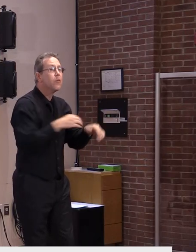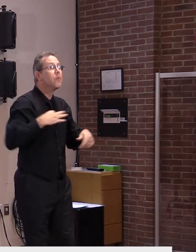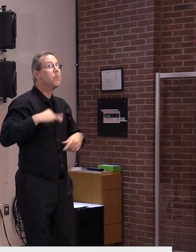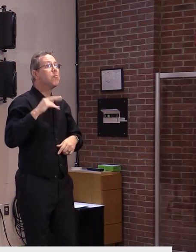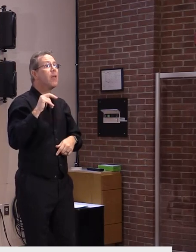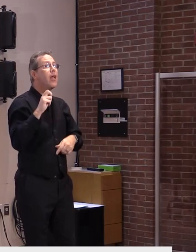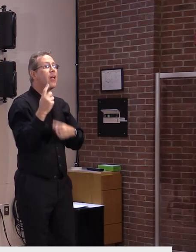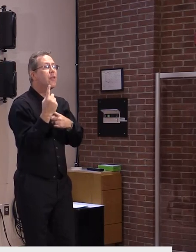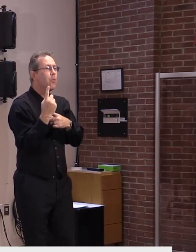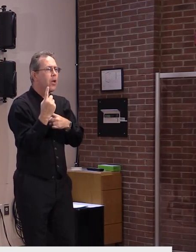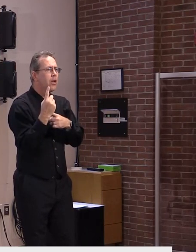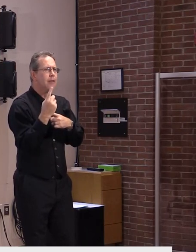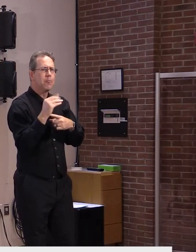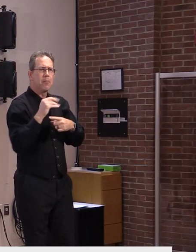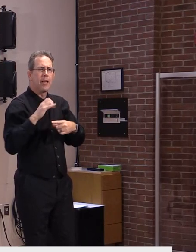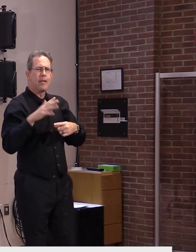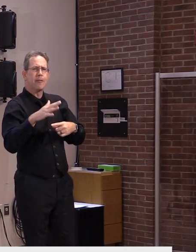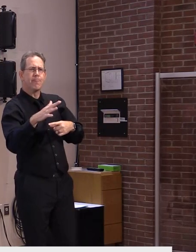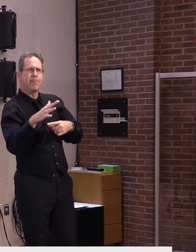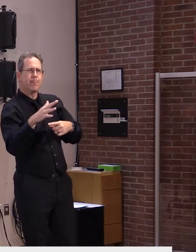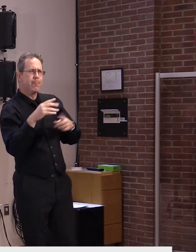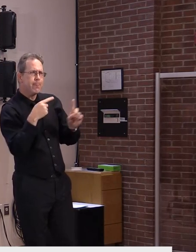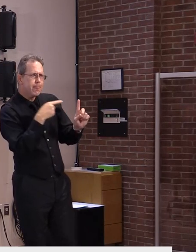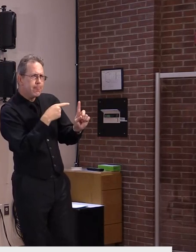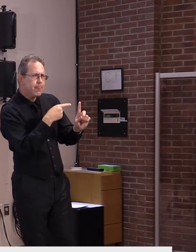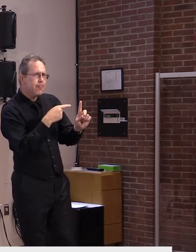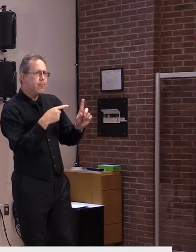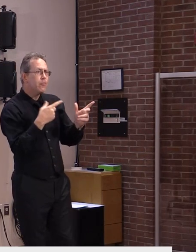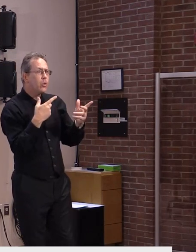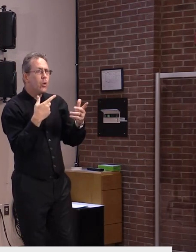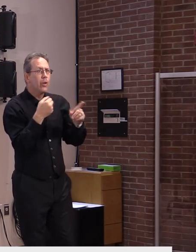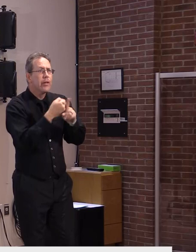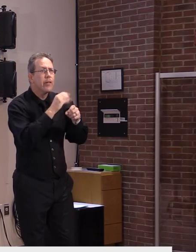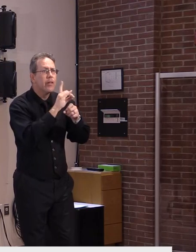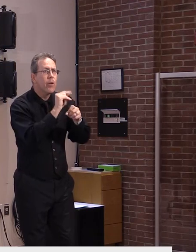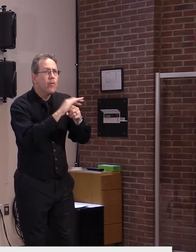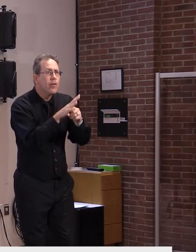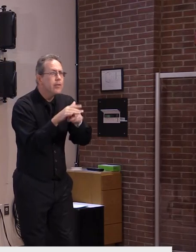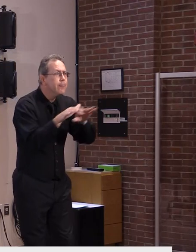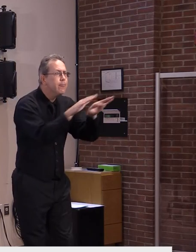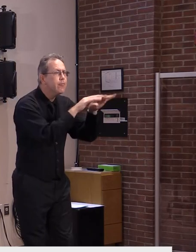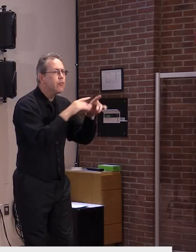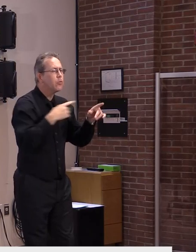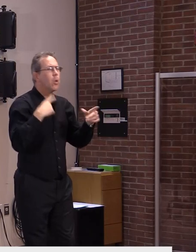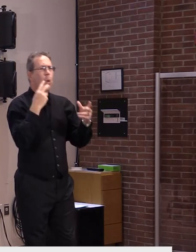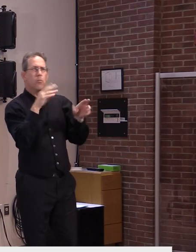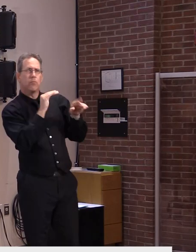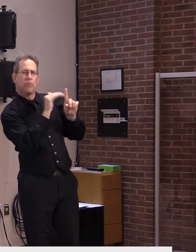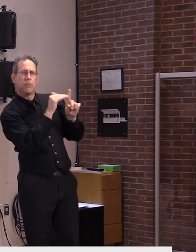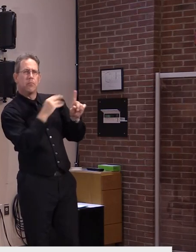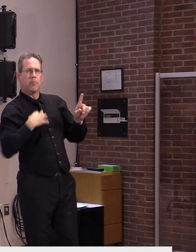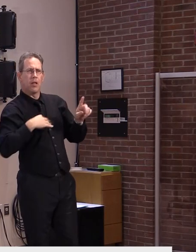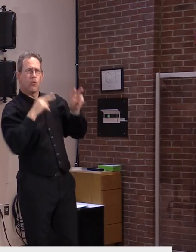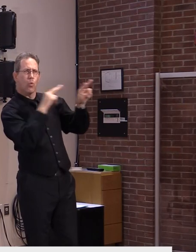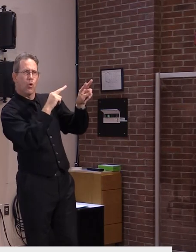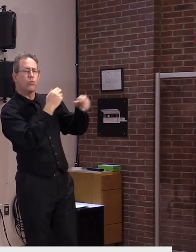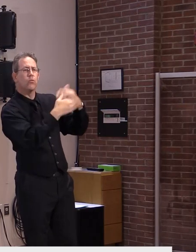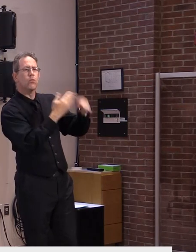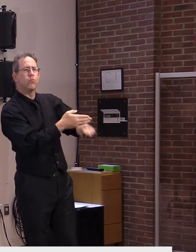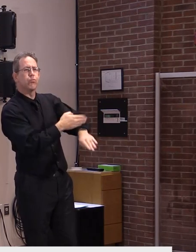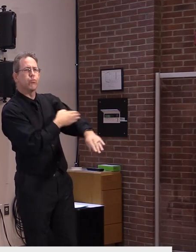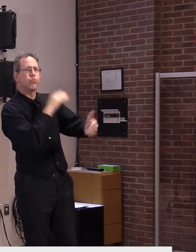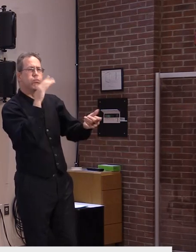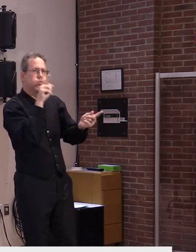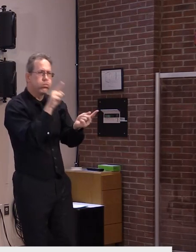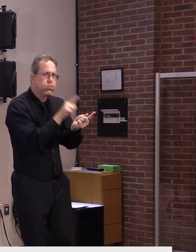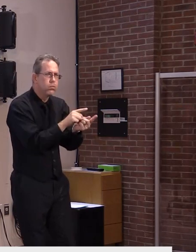number of weeks, including pretty much most of the Delta wave, has started to see their cases come down. Same with Connecticut, Massachusetts,